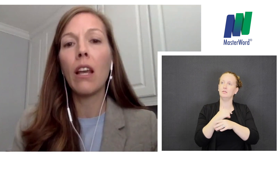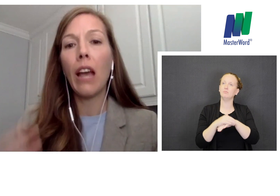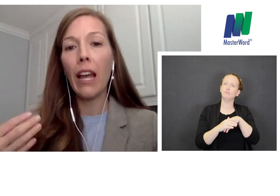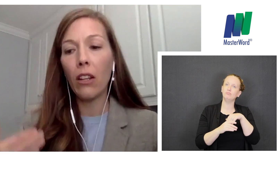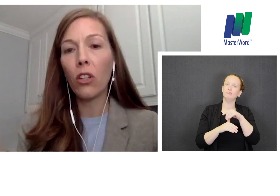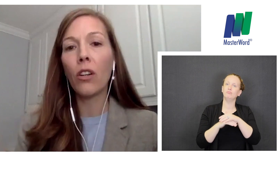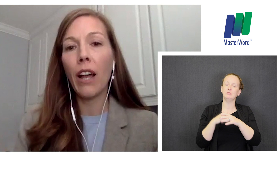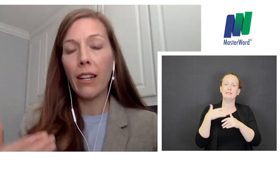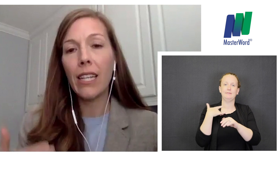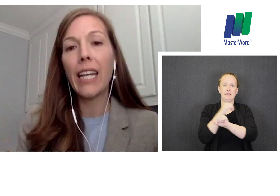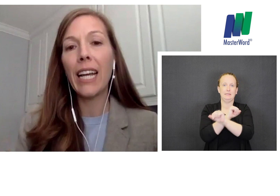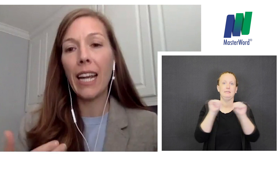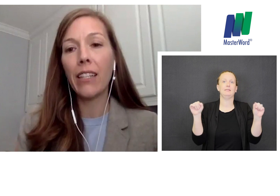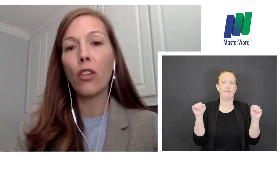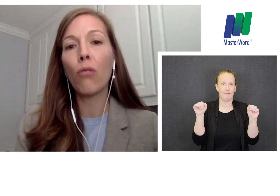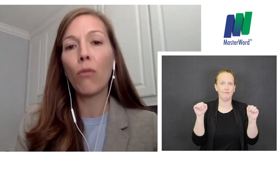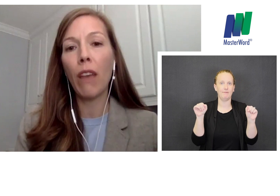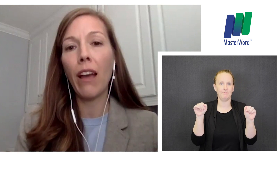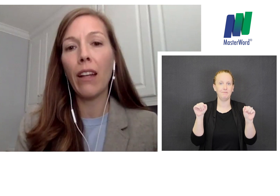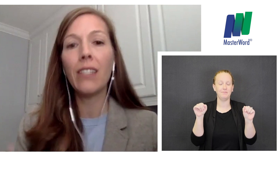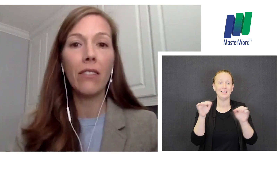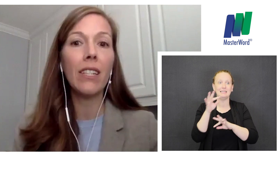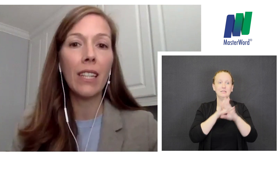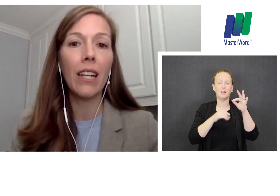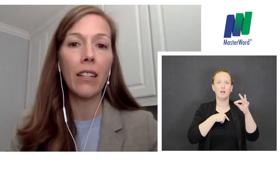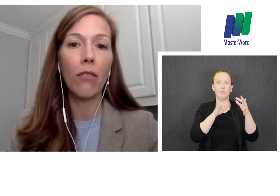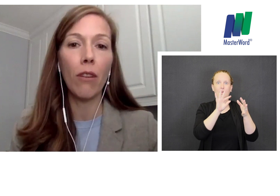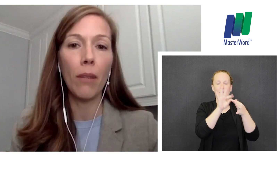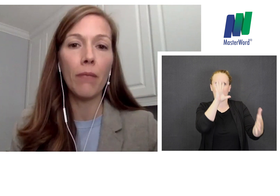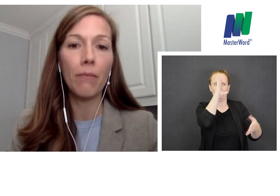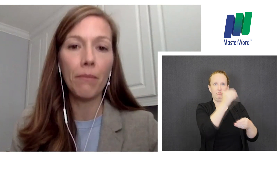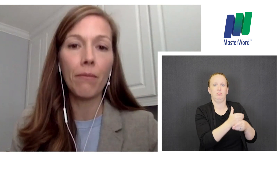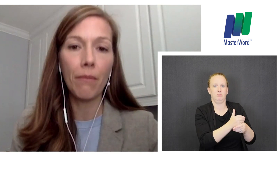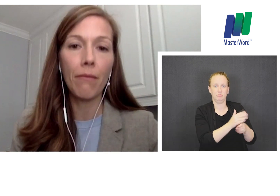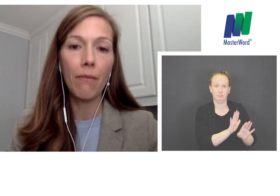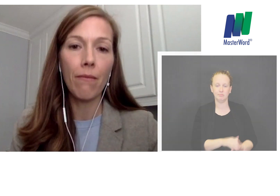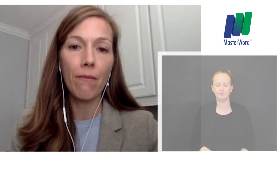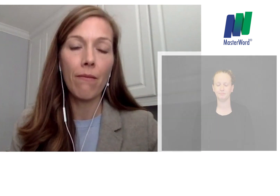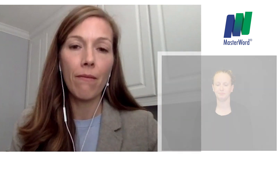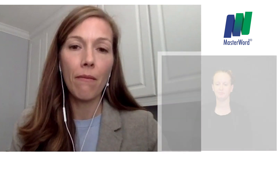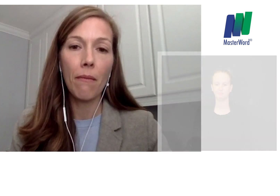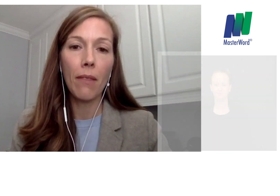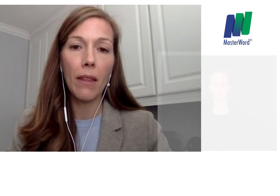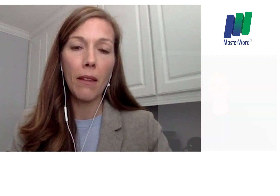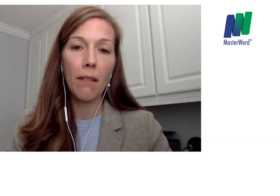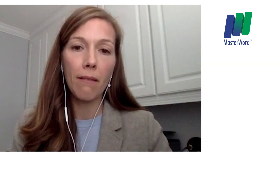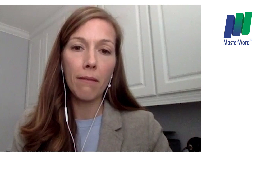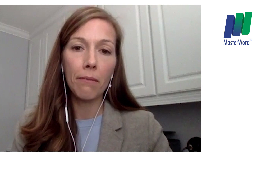moments, and learn how to stay connected through that instead of disconnecting from it.